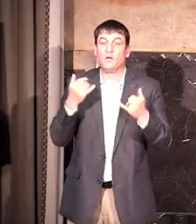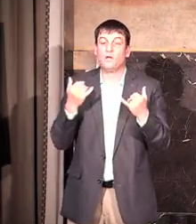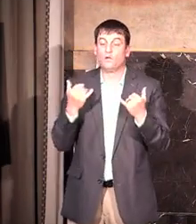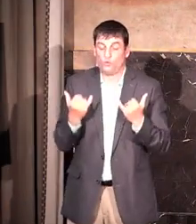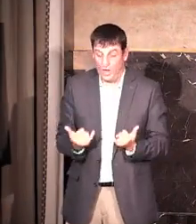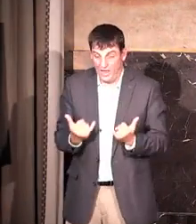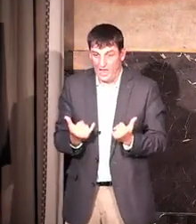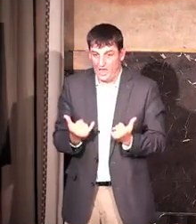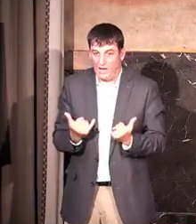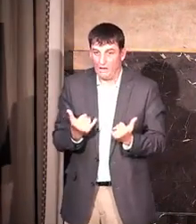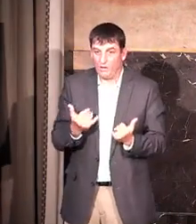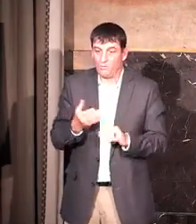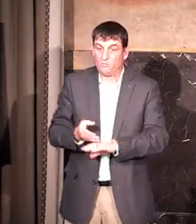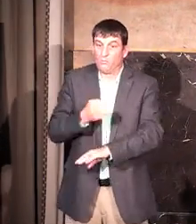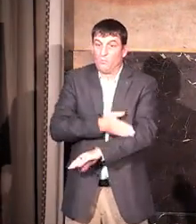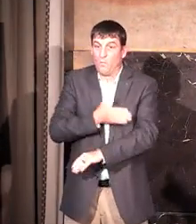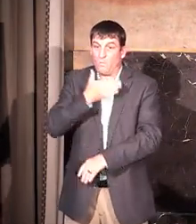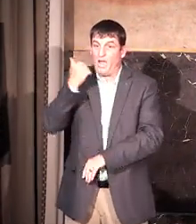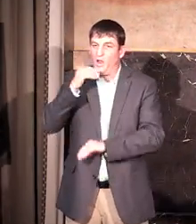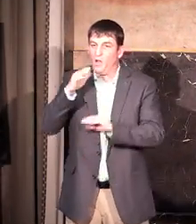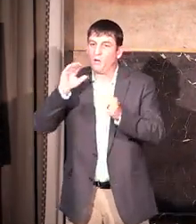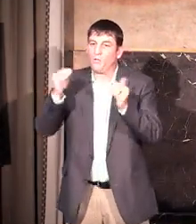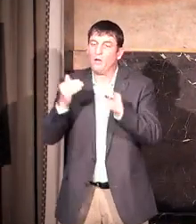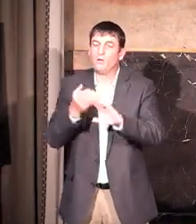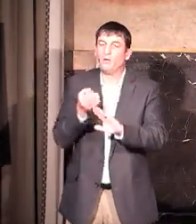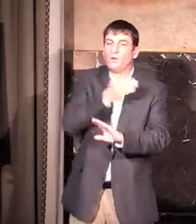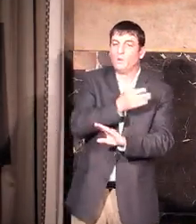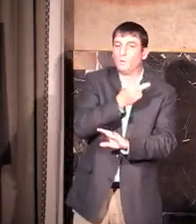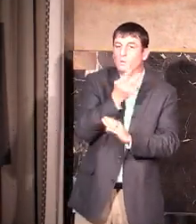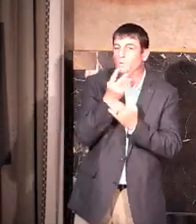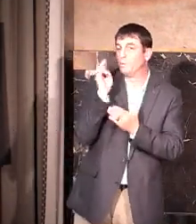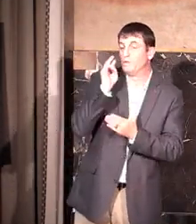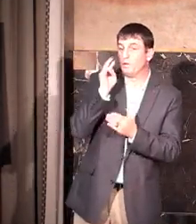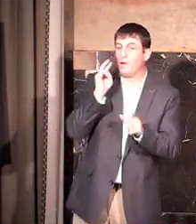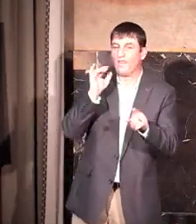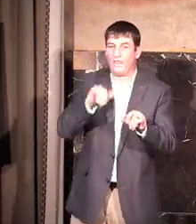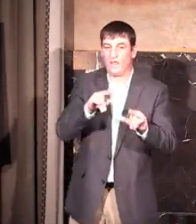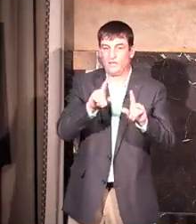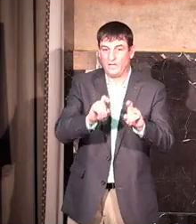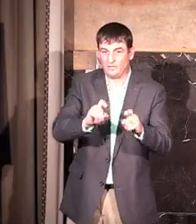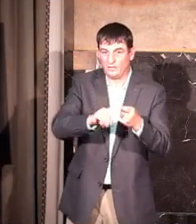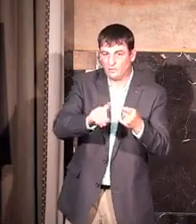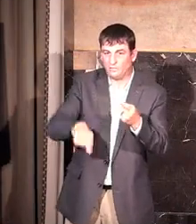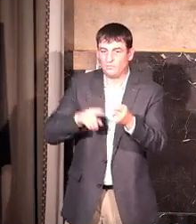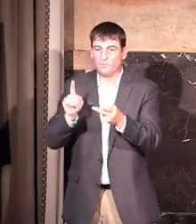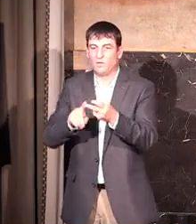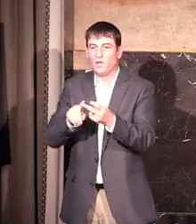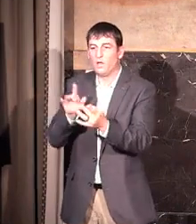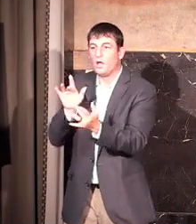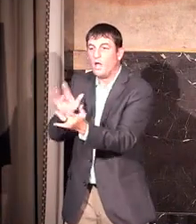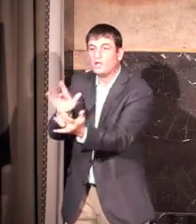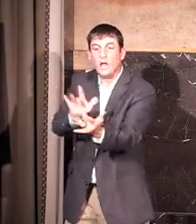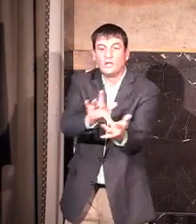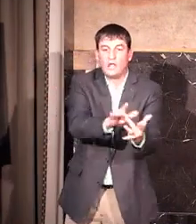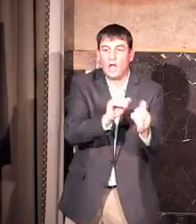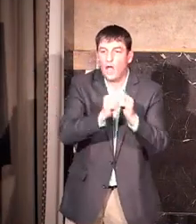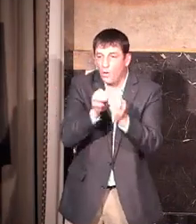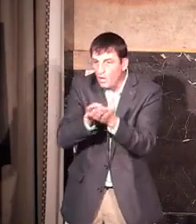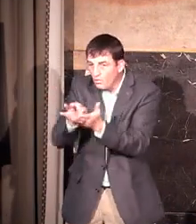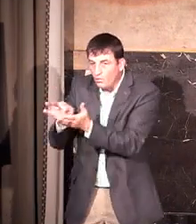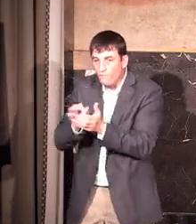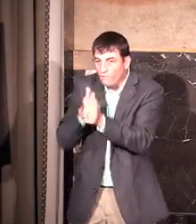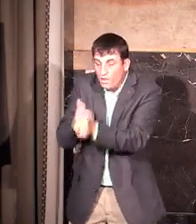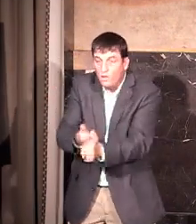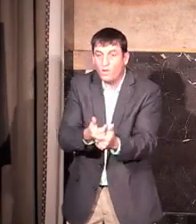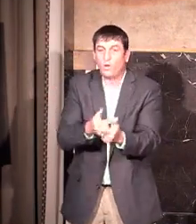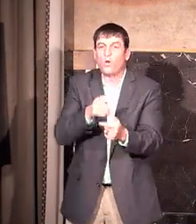than we did a couple of weeks ago is on the testing and the contact tracing side. because it's not just that you have to meet those threshold criteria, you